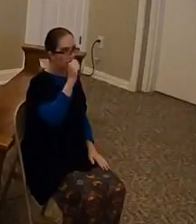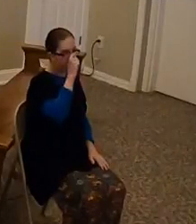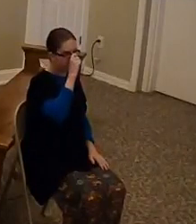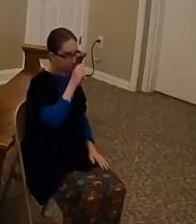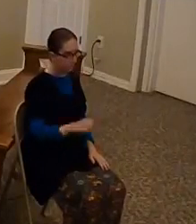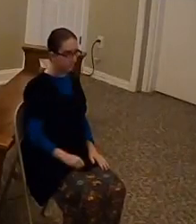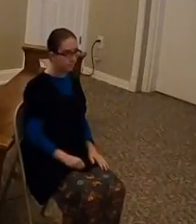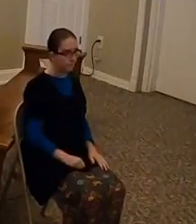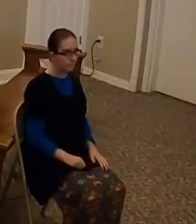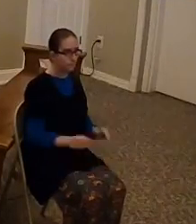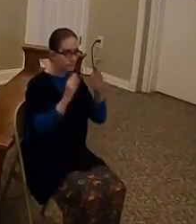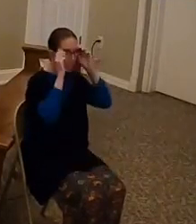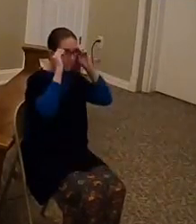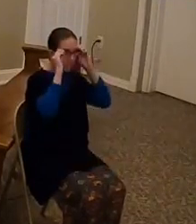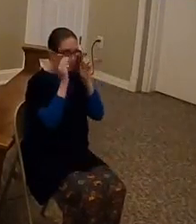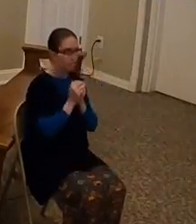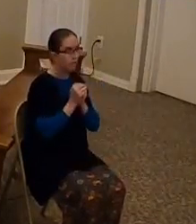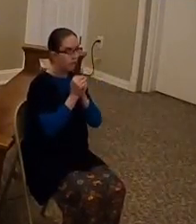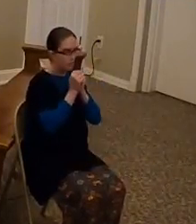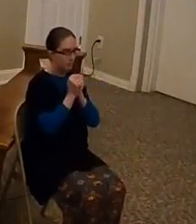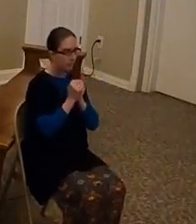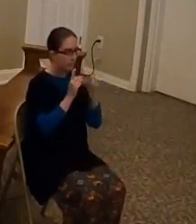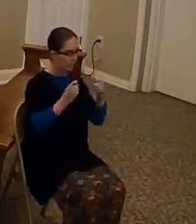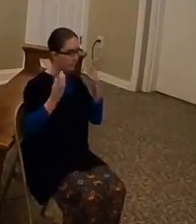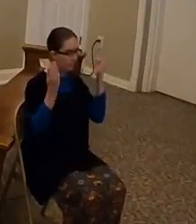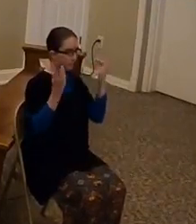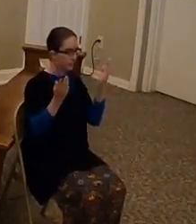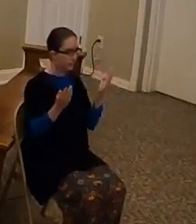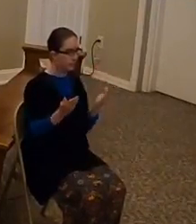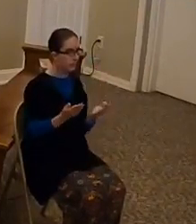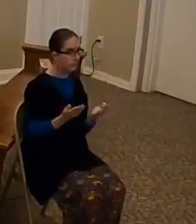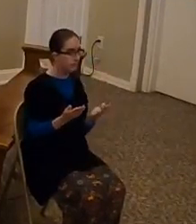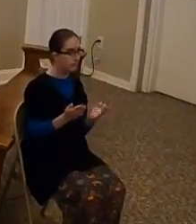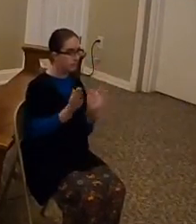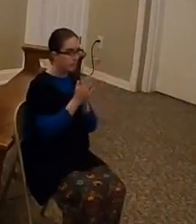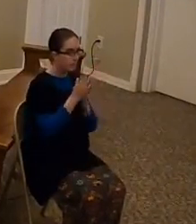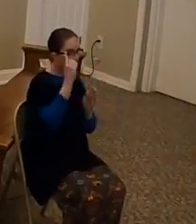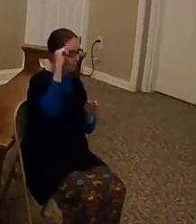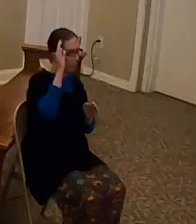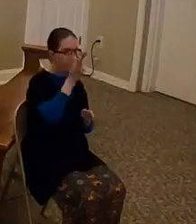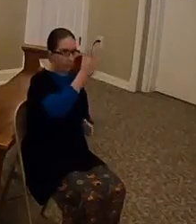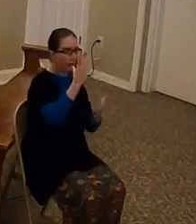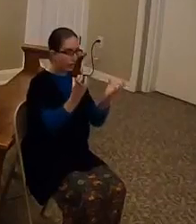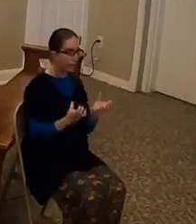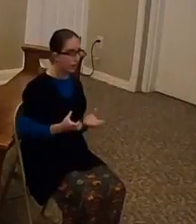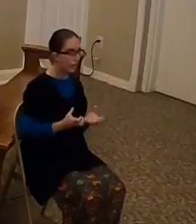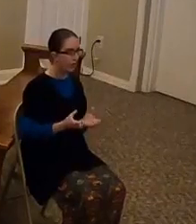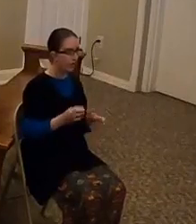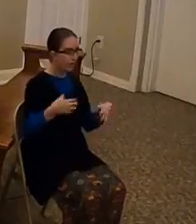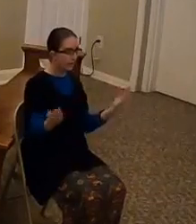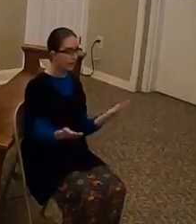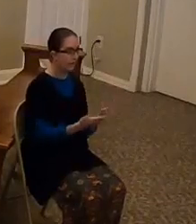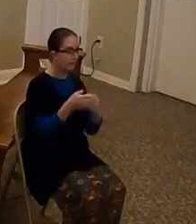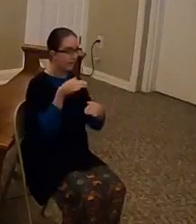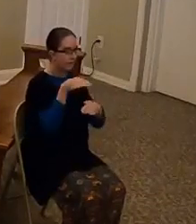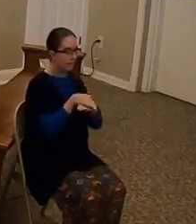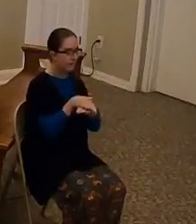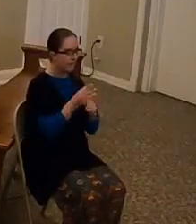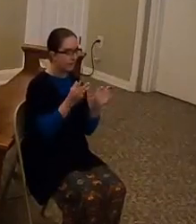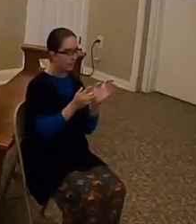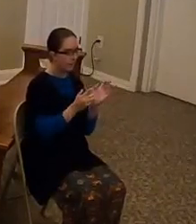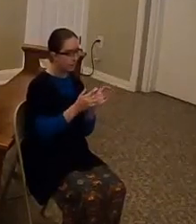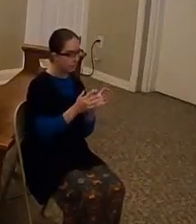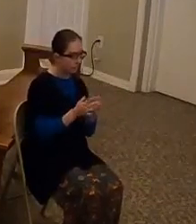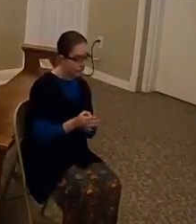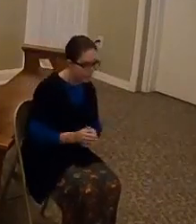hands. Amen. Amen. Hallelujah. Let's pray for God's perfect will for this service tonight.